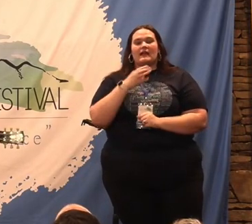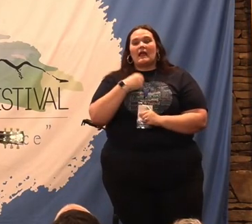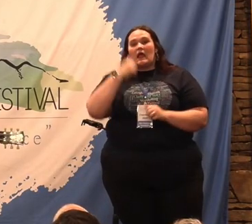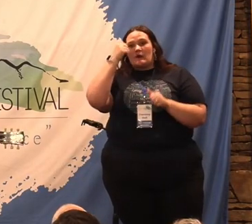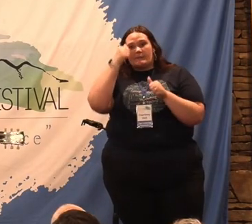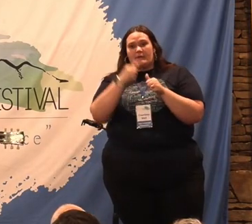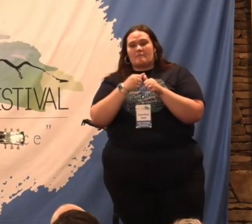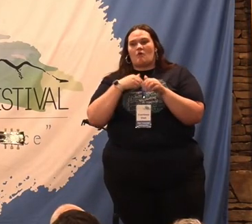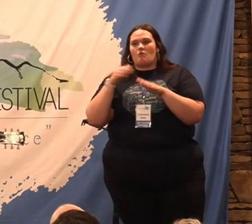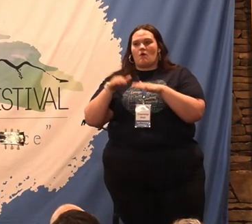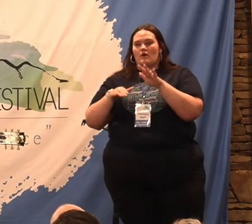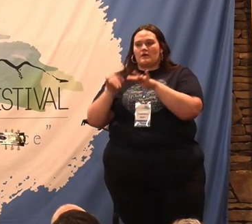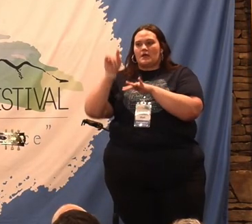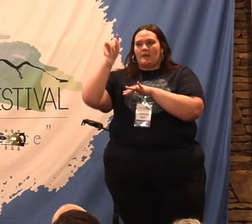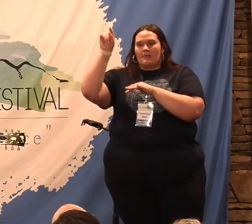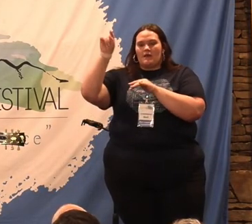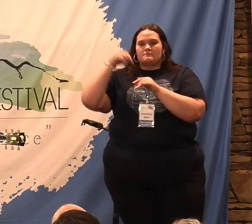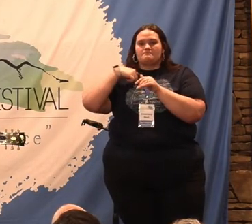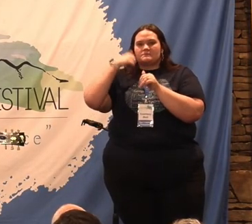there and looking at that, and I said,